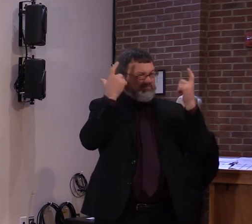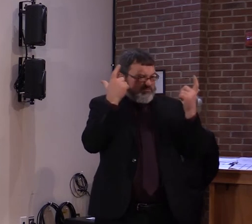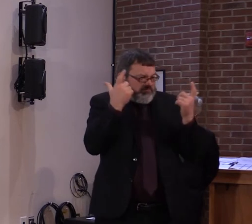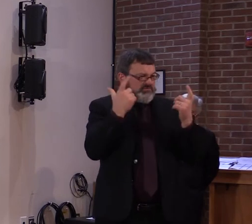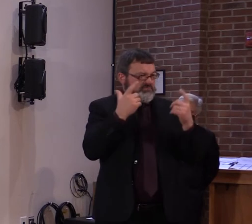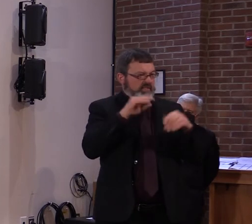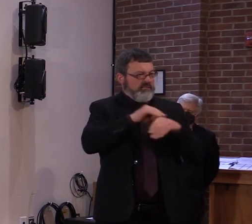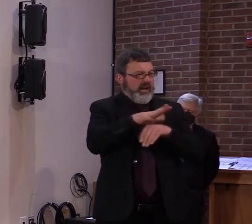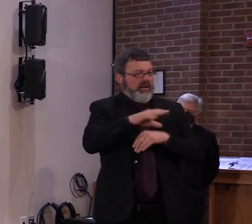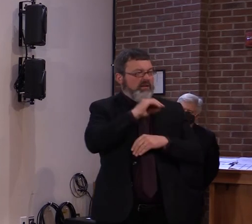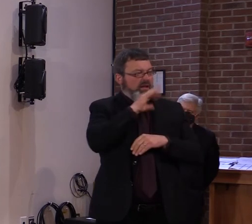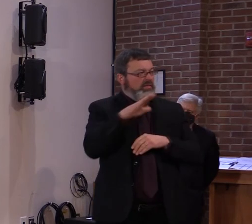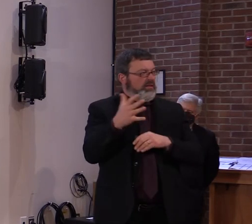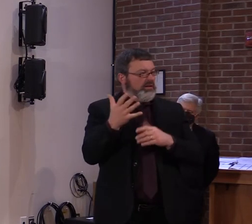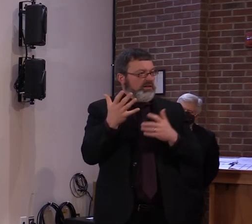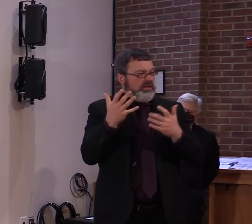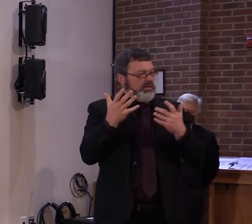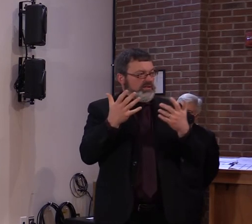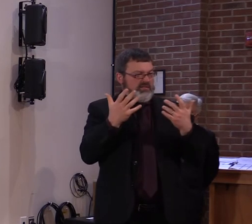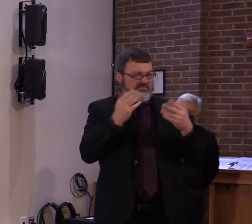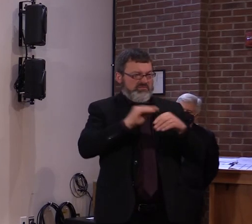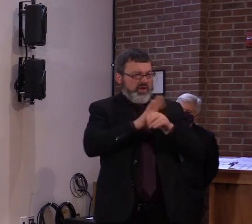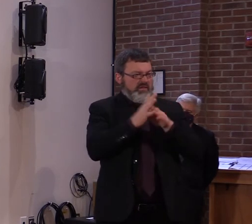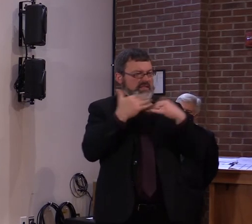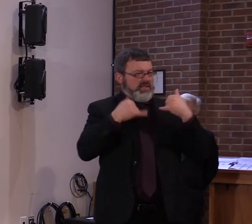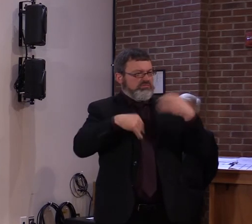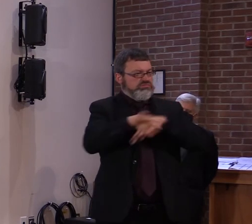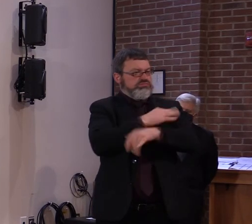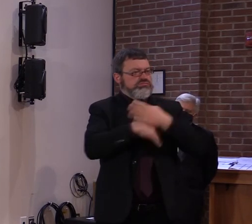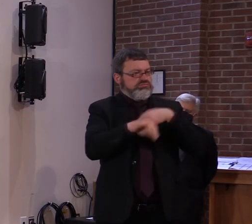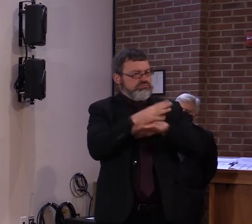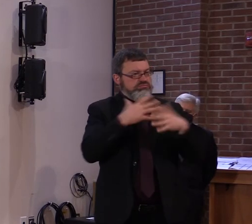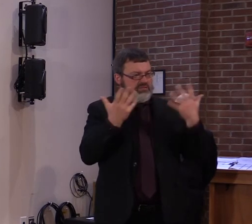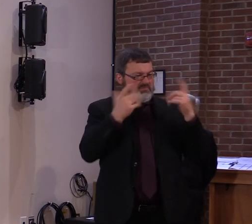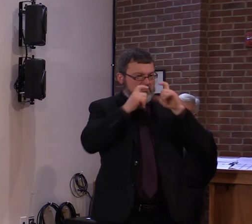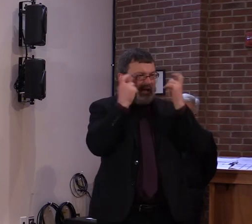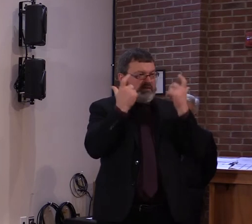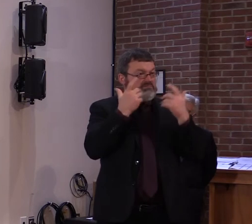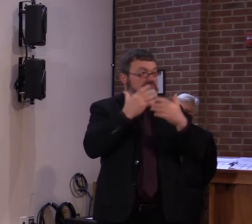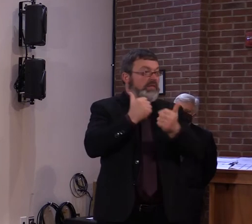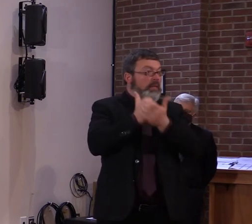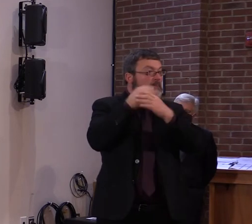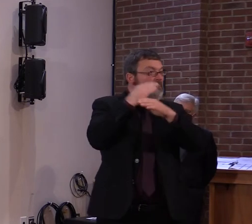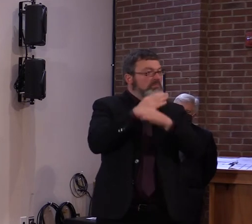community for masks. And that appears to correlate